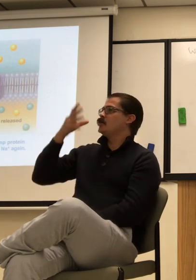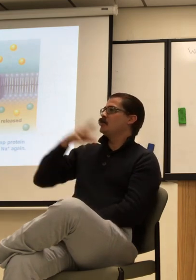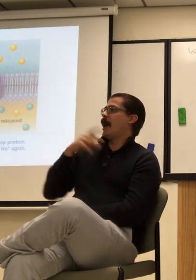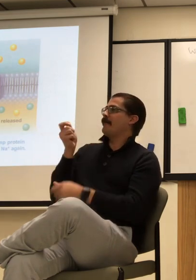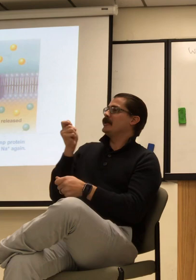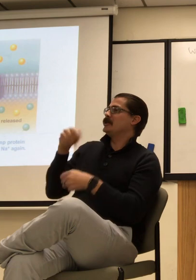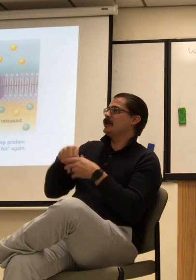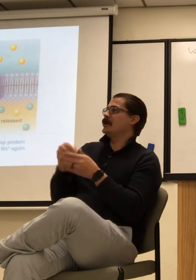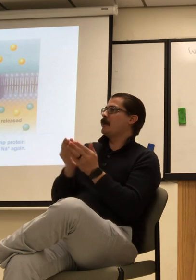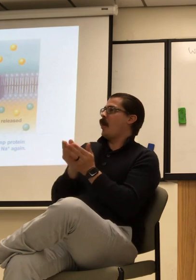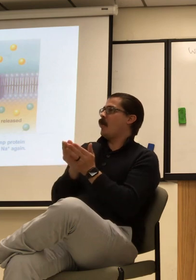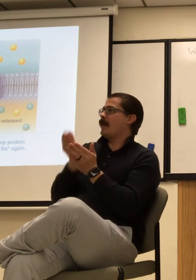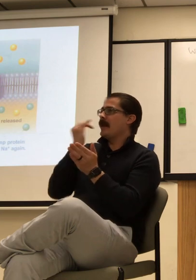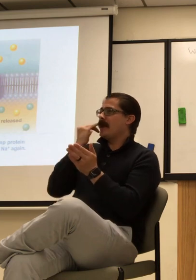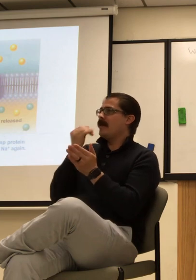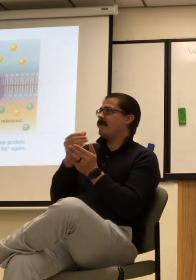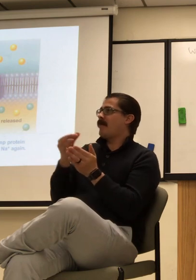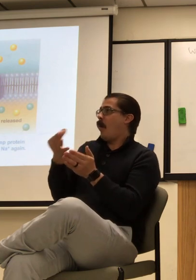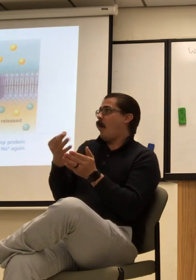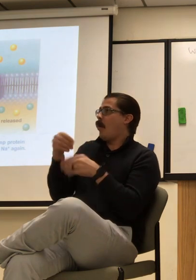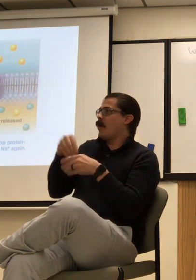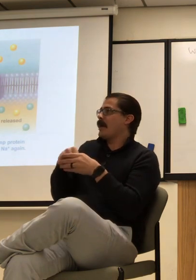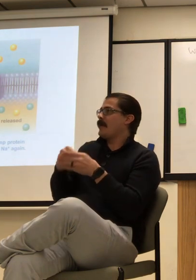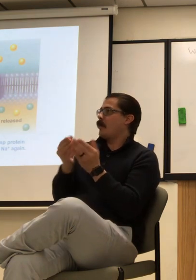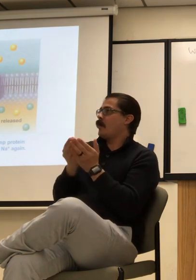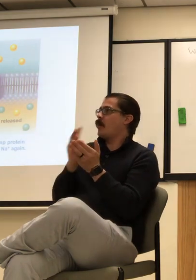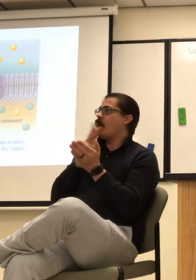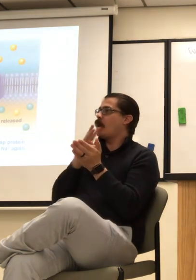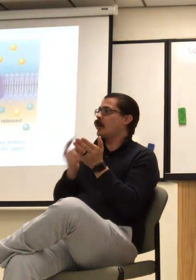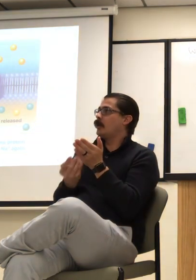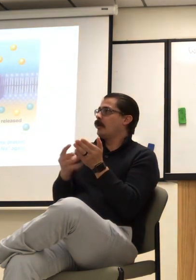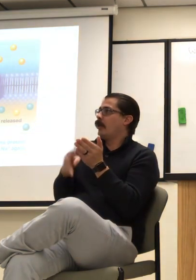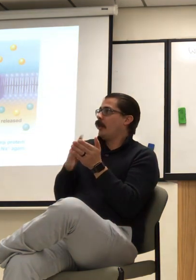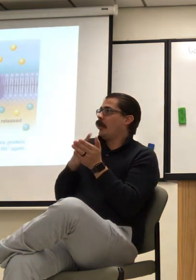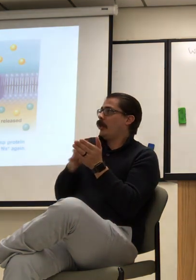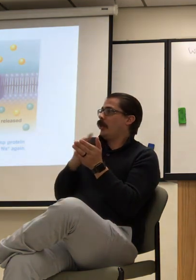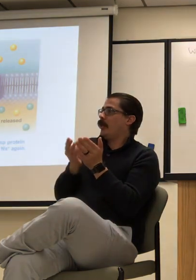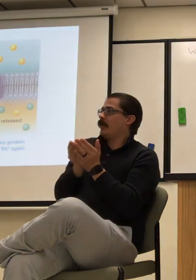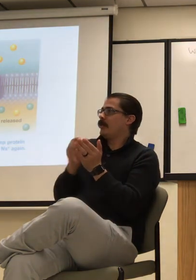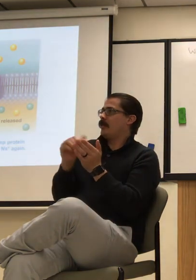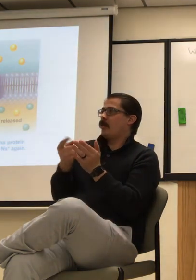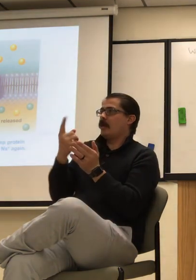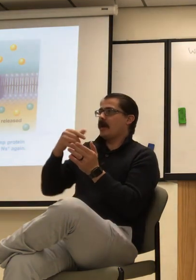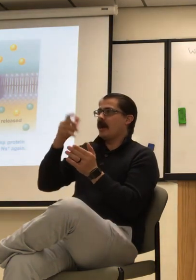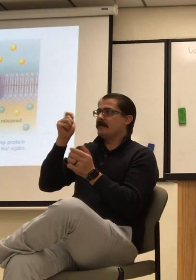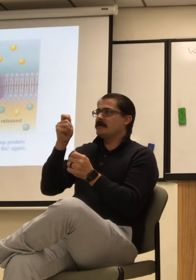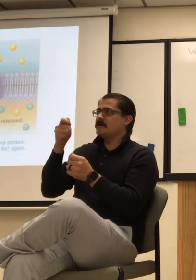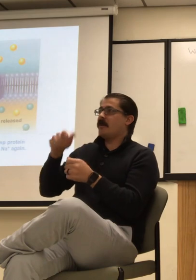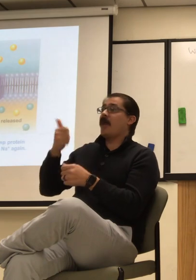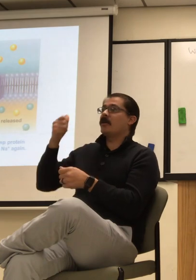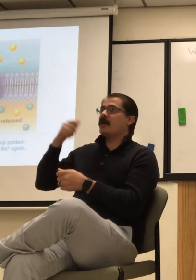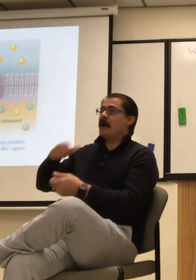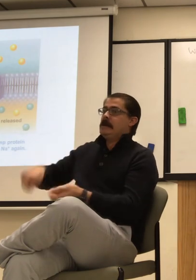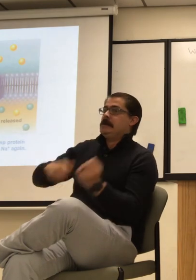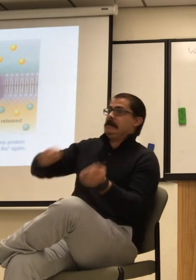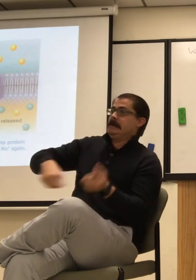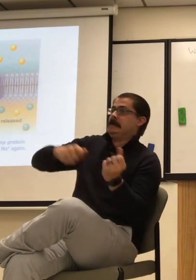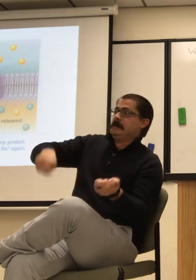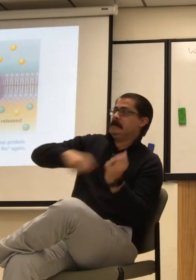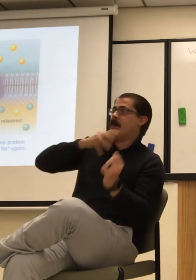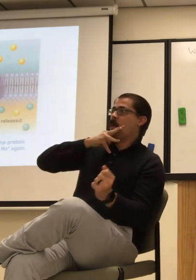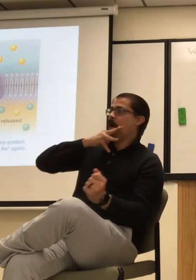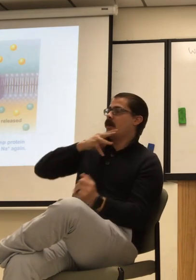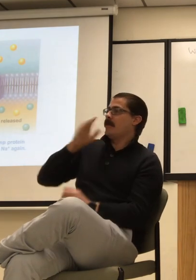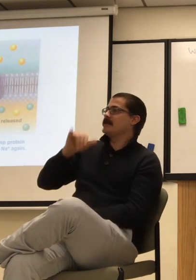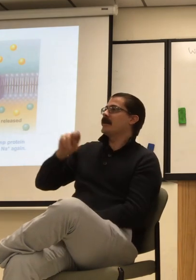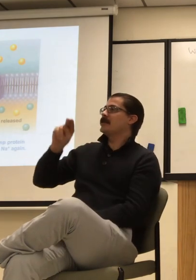boat. There's a hole in the boat. Water's coming in. So one guy's fishing, and says to the other guy, hey, you take a bucket and bail out the water. That's like